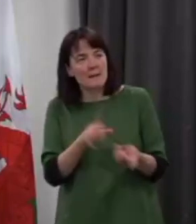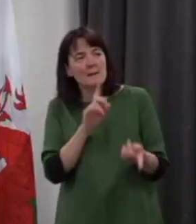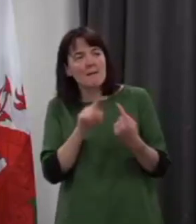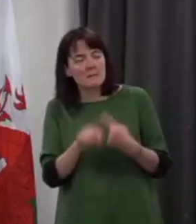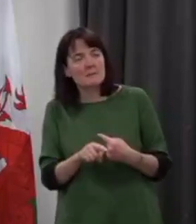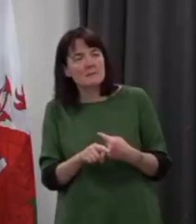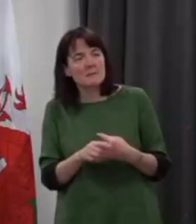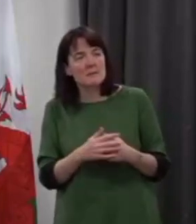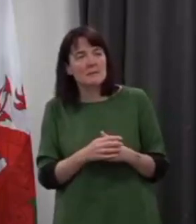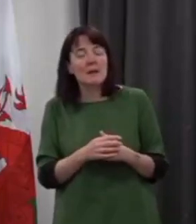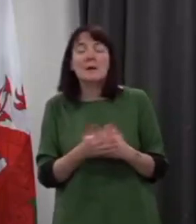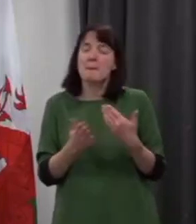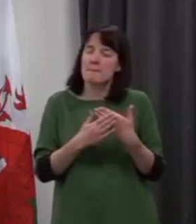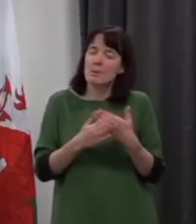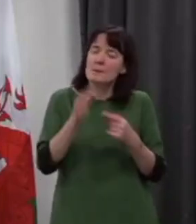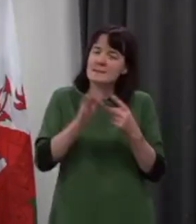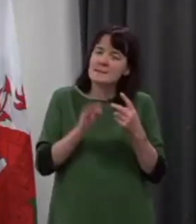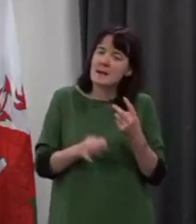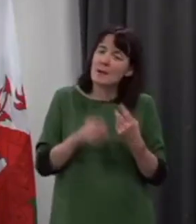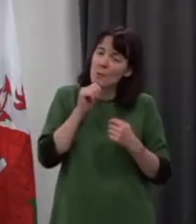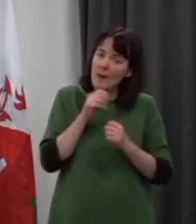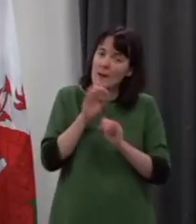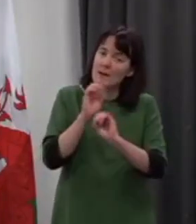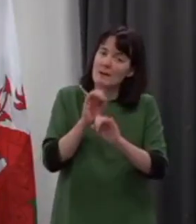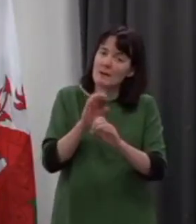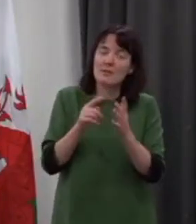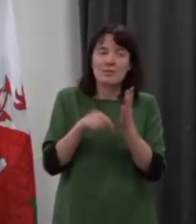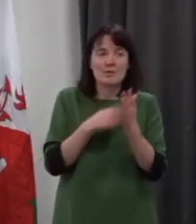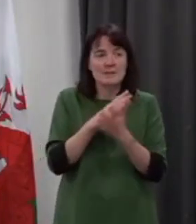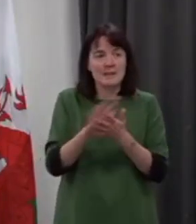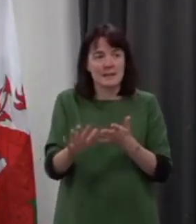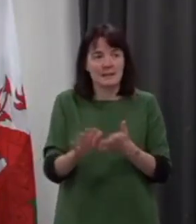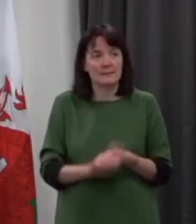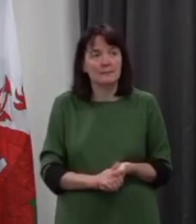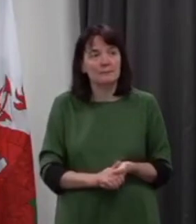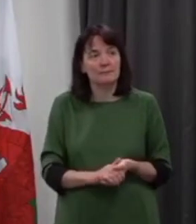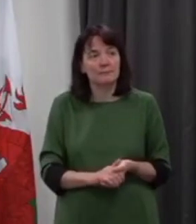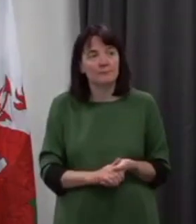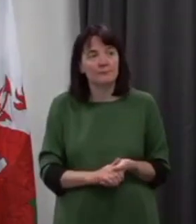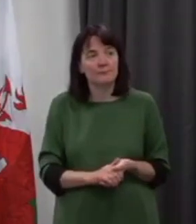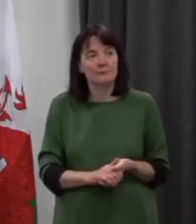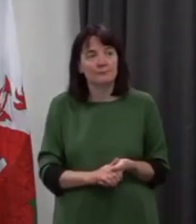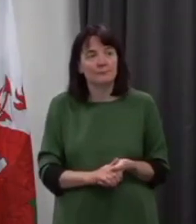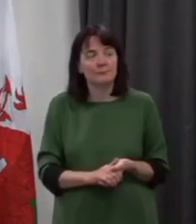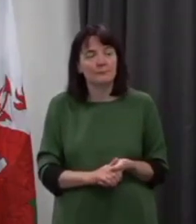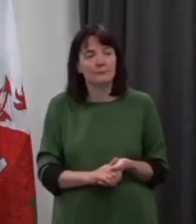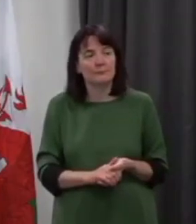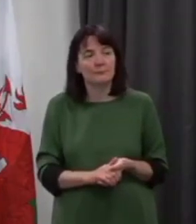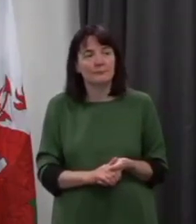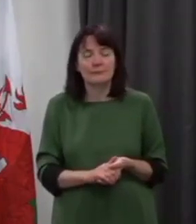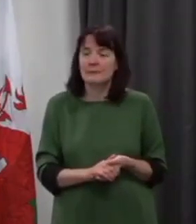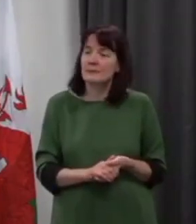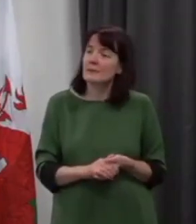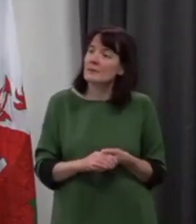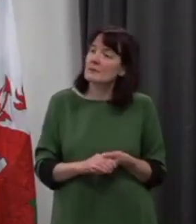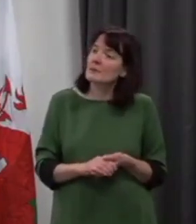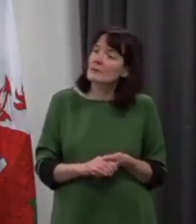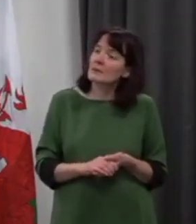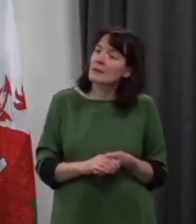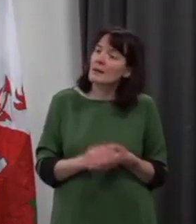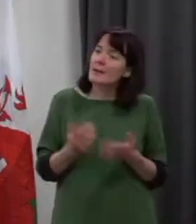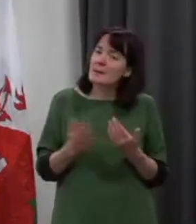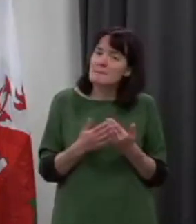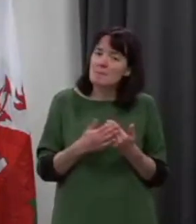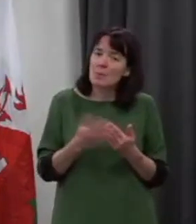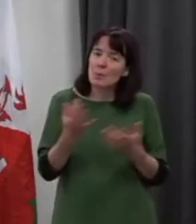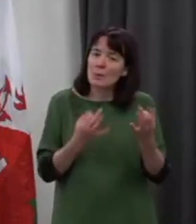detail on Thursday. That's the same about the occupancy rates within hospitals. Are there any other